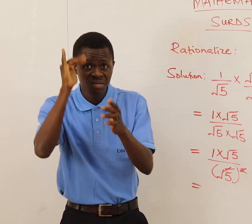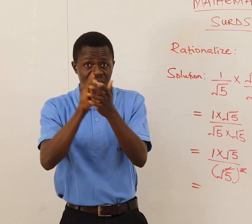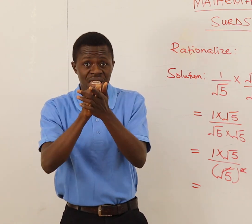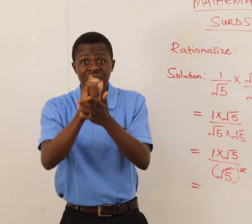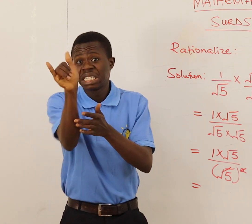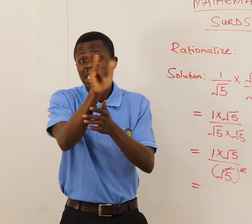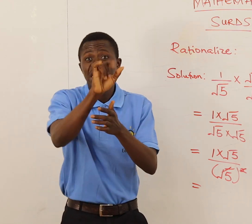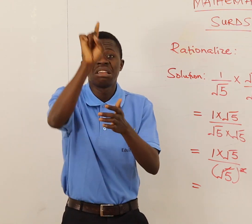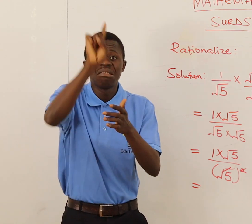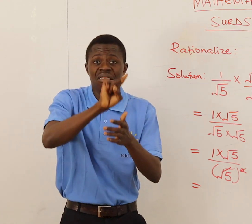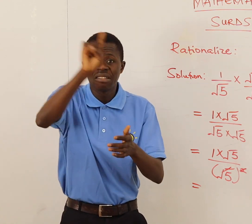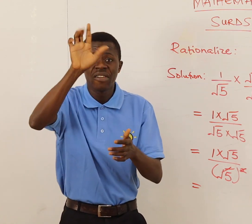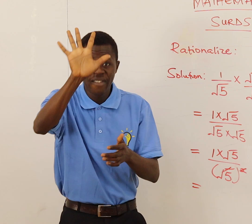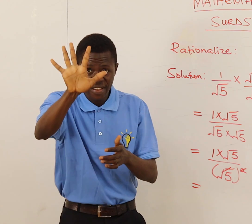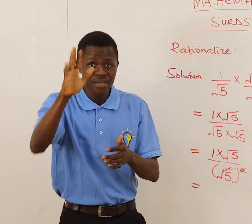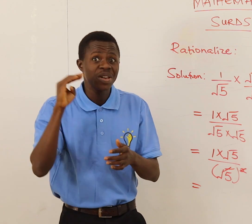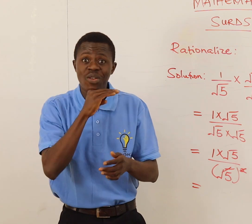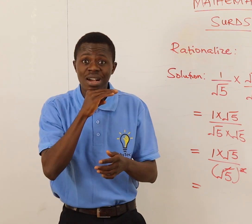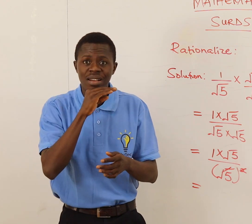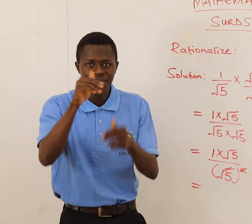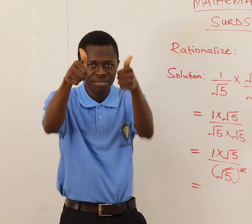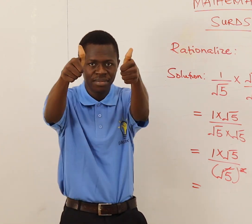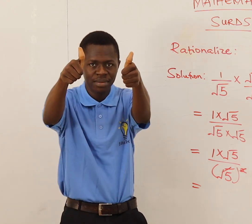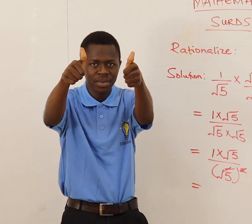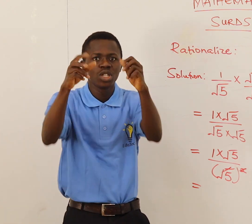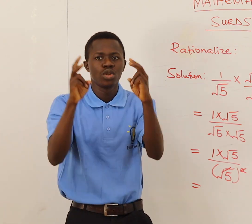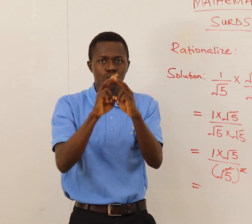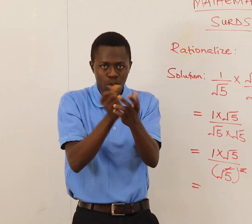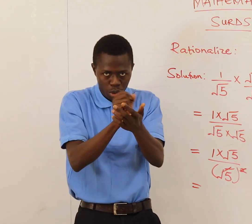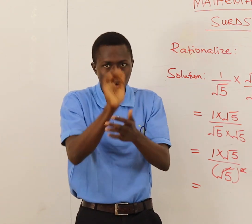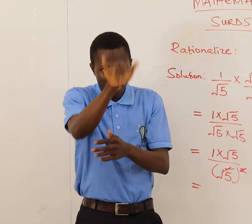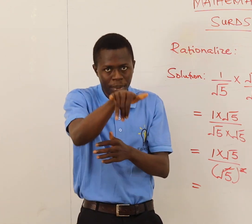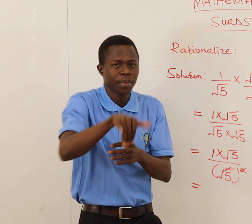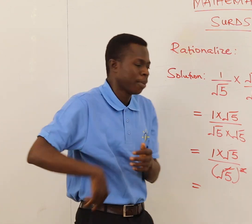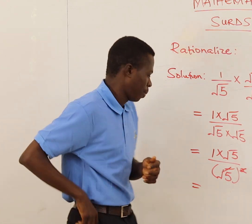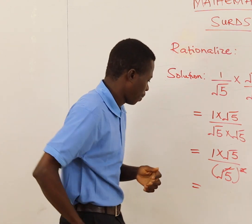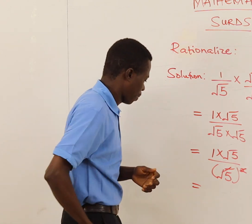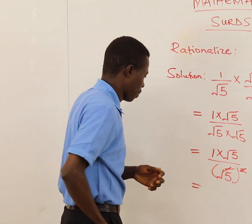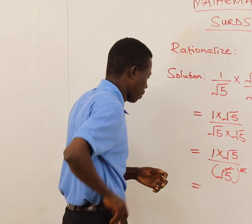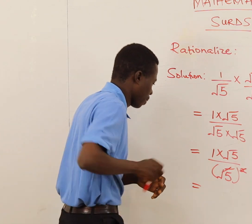So now 1 multiplied by 5, what would the answer be? The answer will be the same as